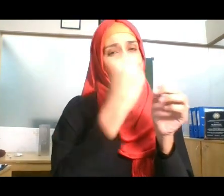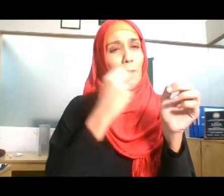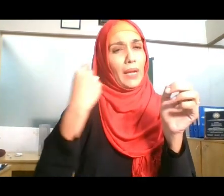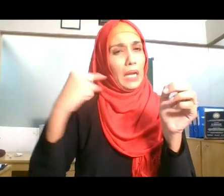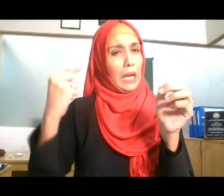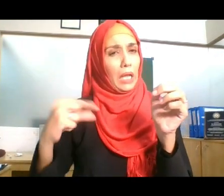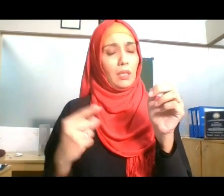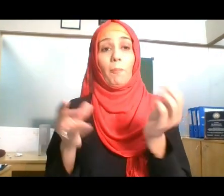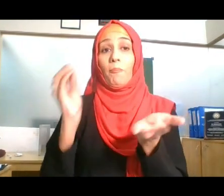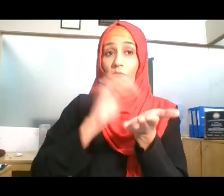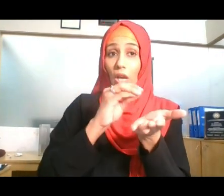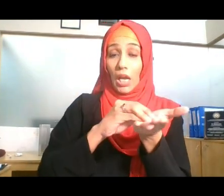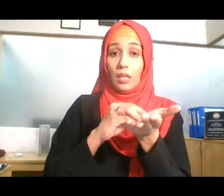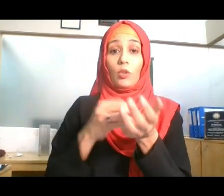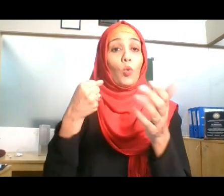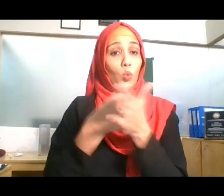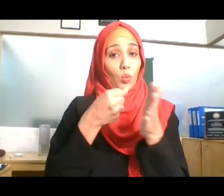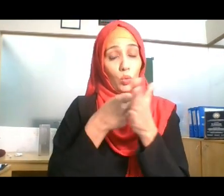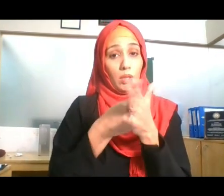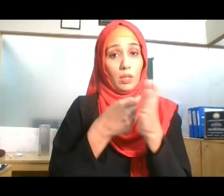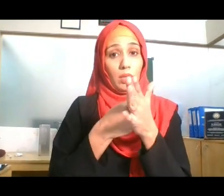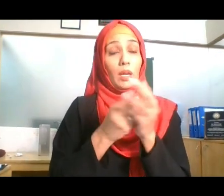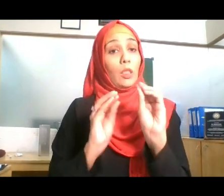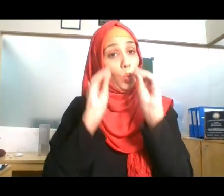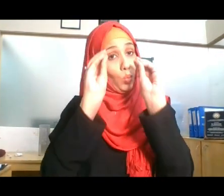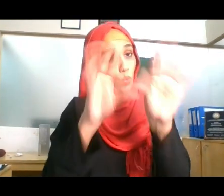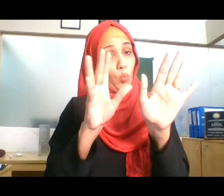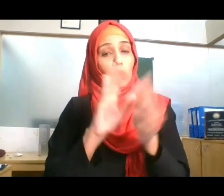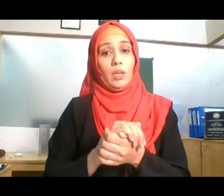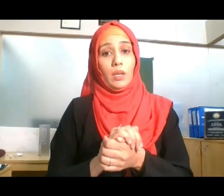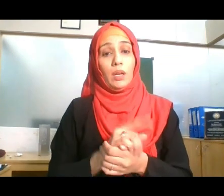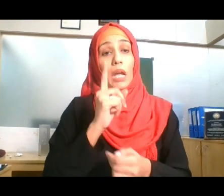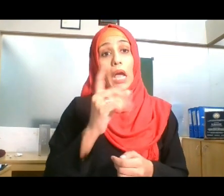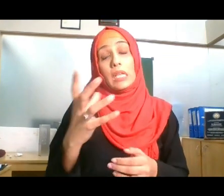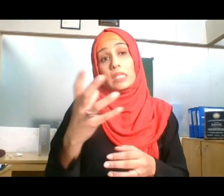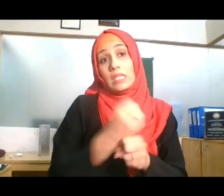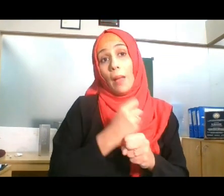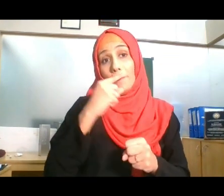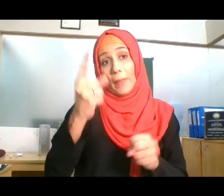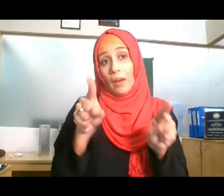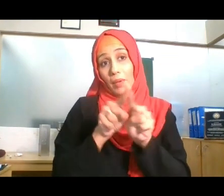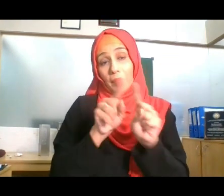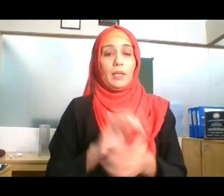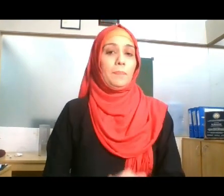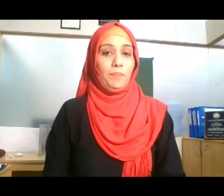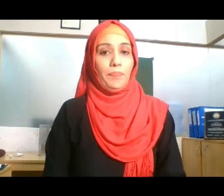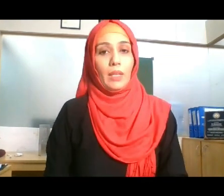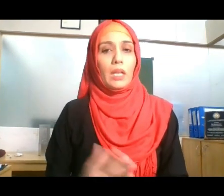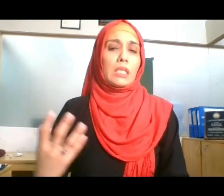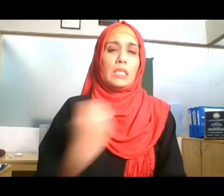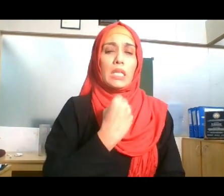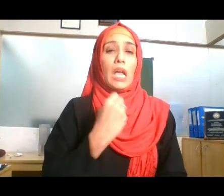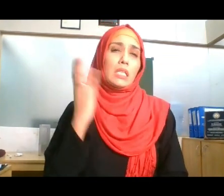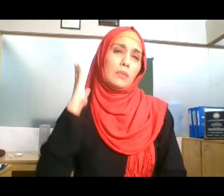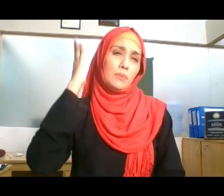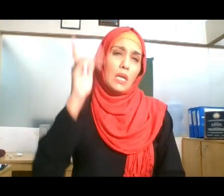opportunities to them and trying to give them all their rights. Since last few years, I was